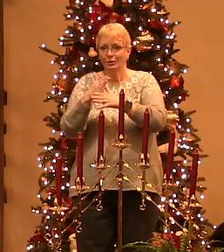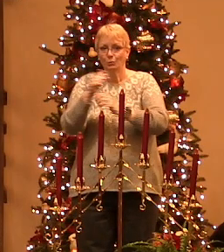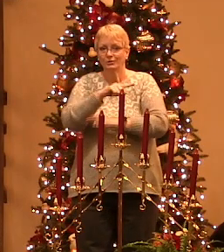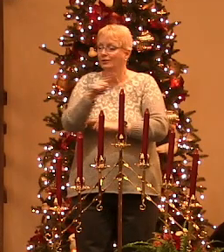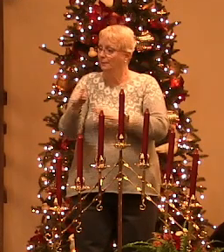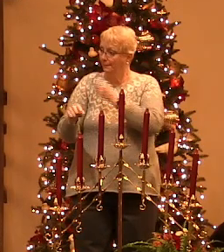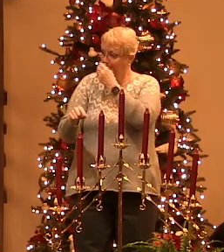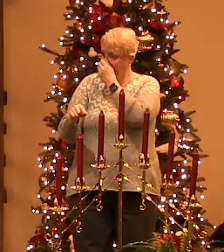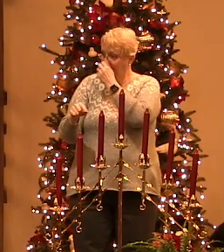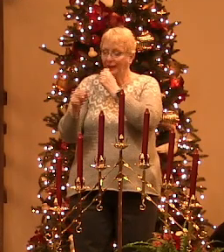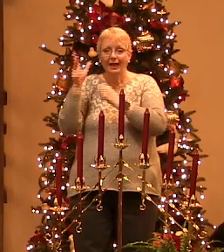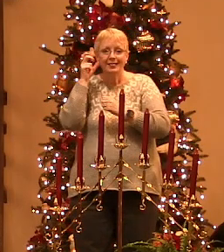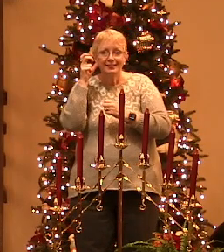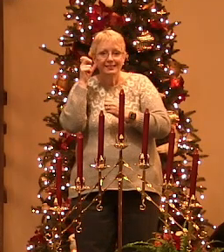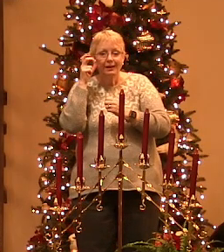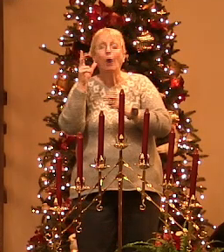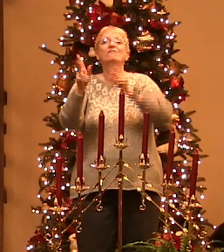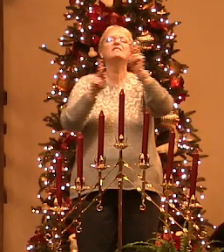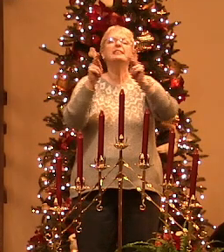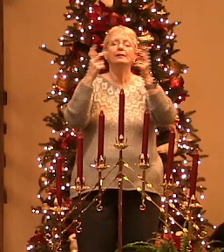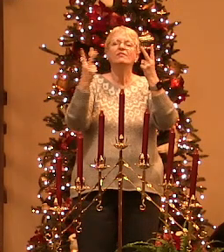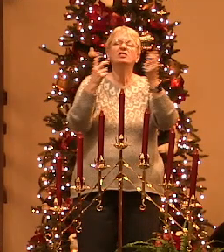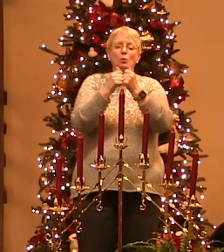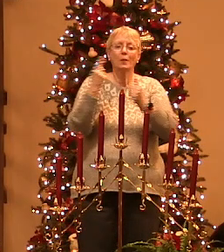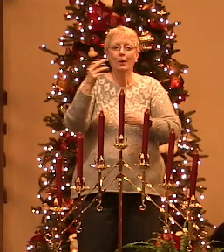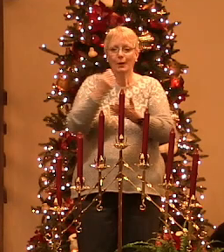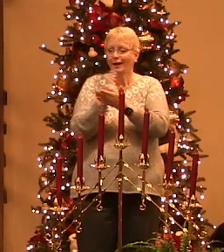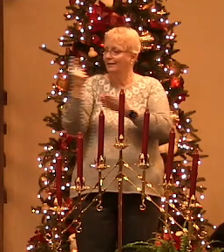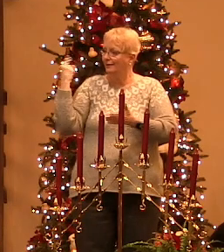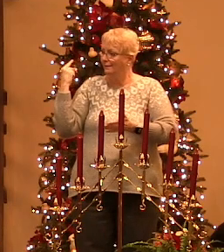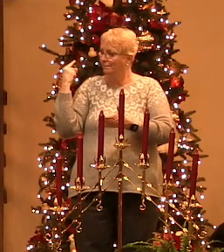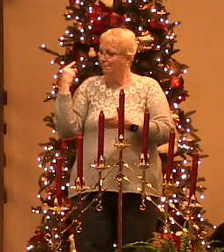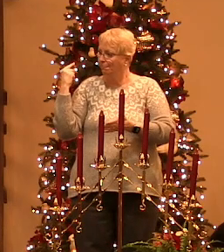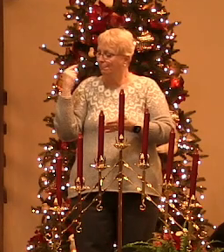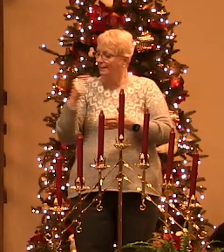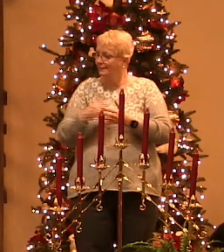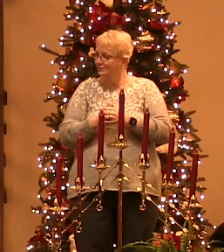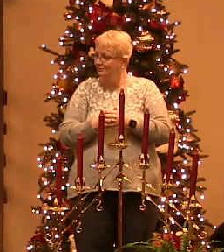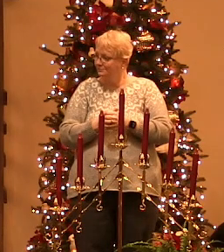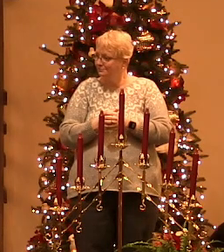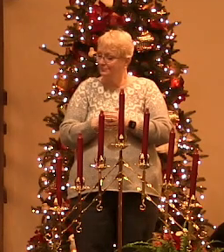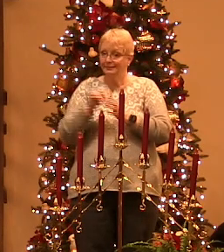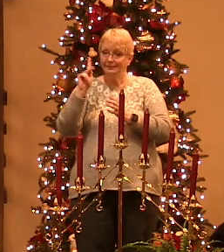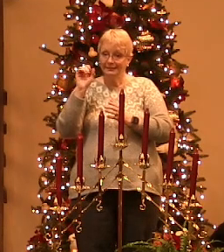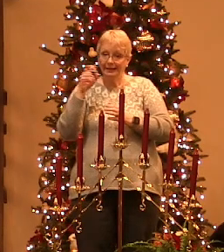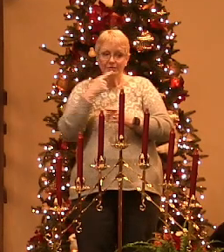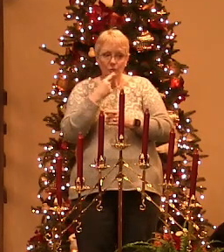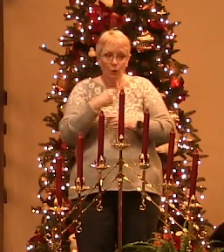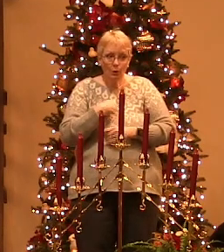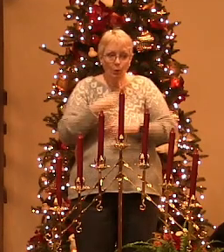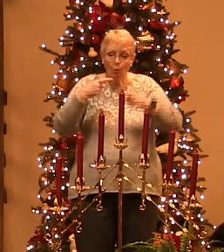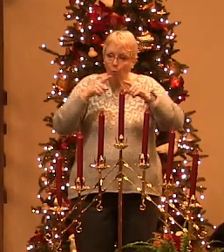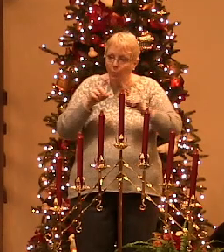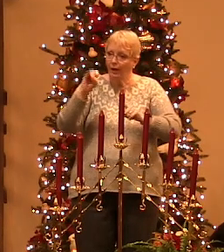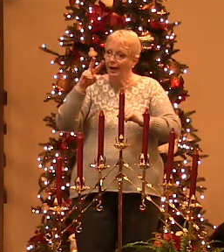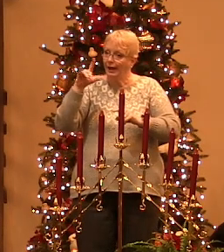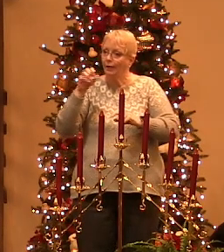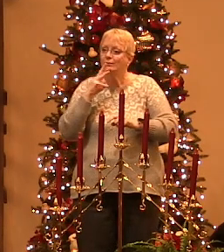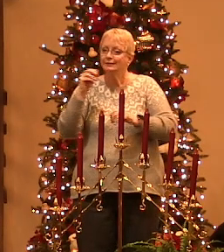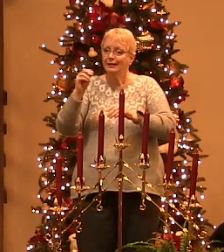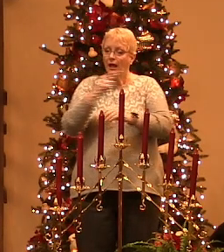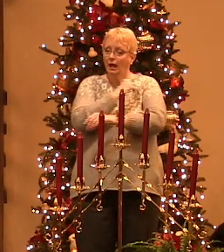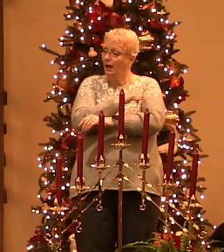but, you know, I was visiting with her last Wednesday, and I'm visiting with her, and Kevin's there, and Kevin told me that while Isla was in the